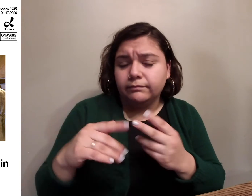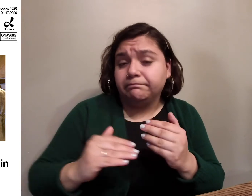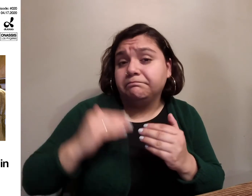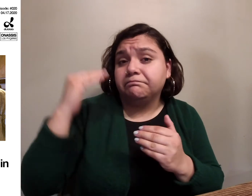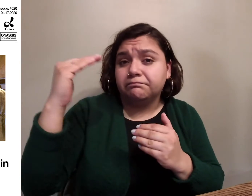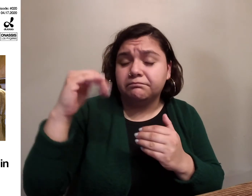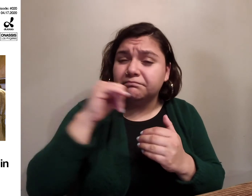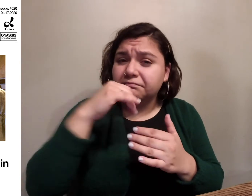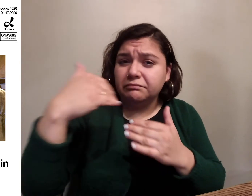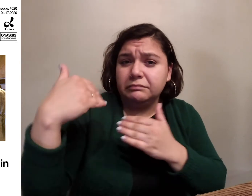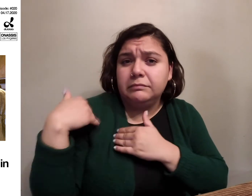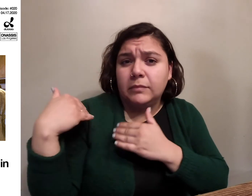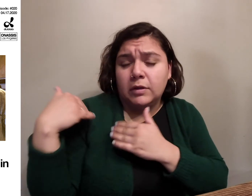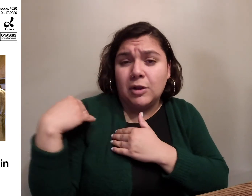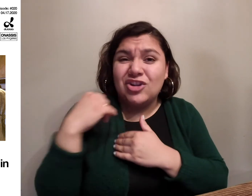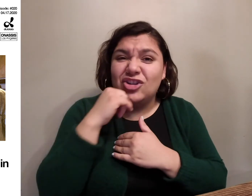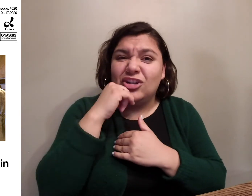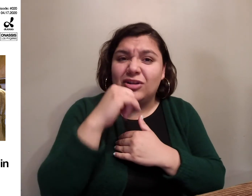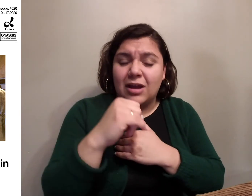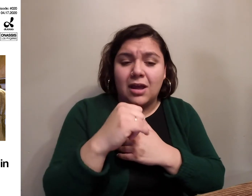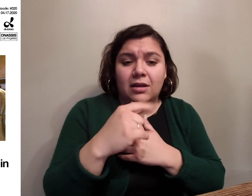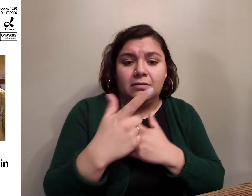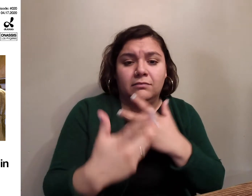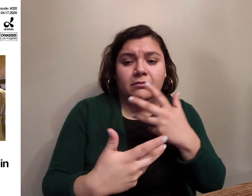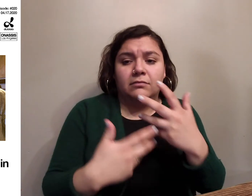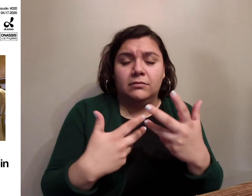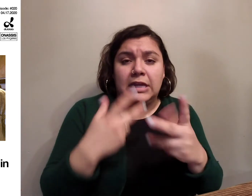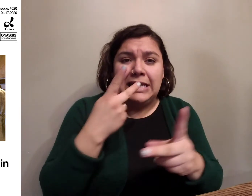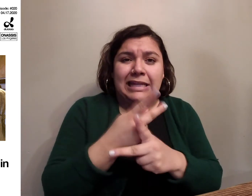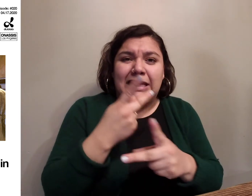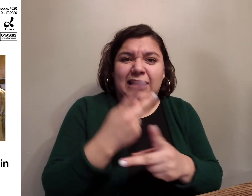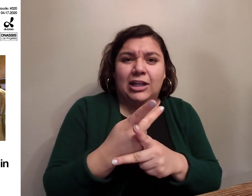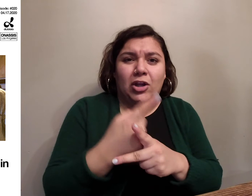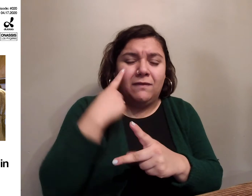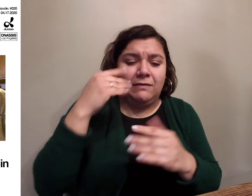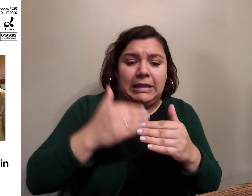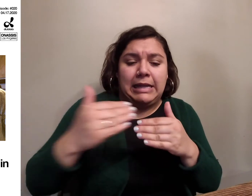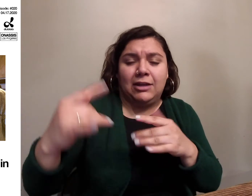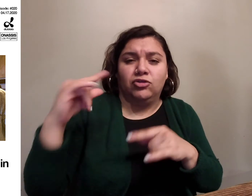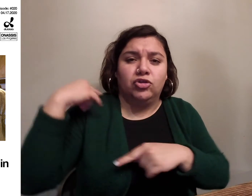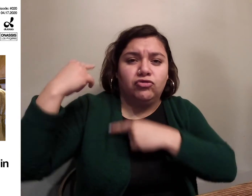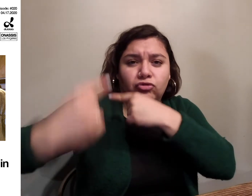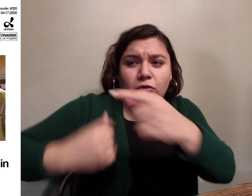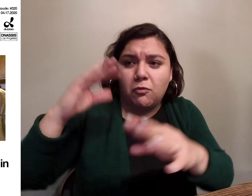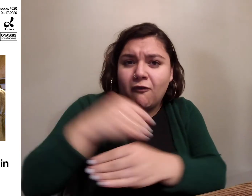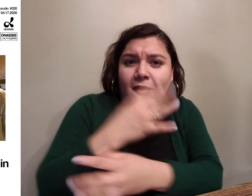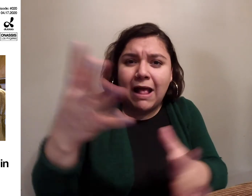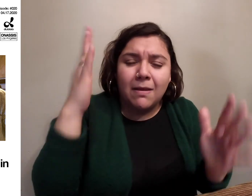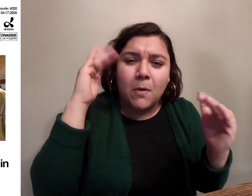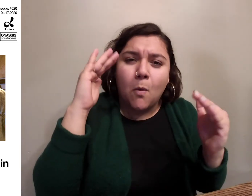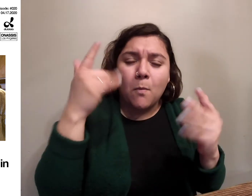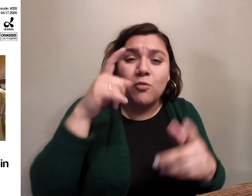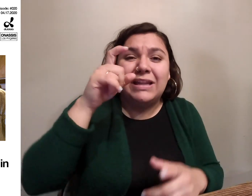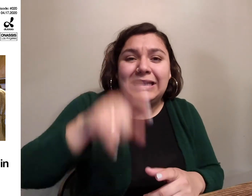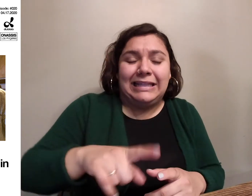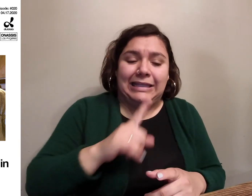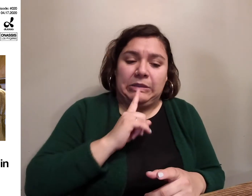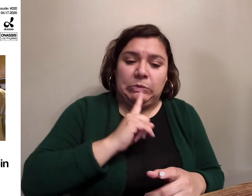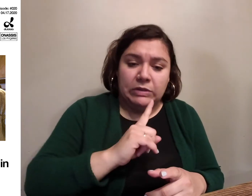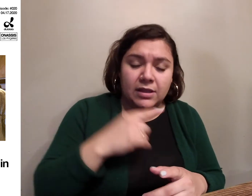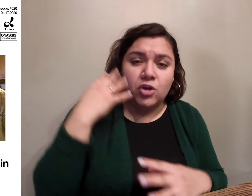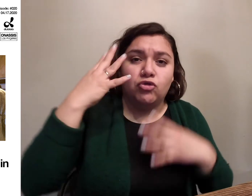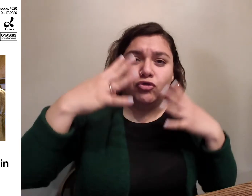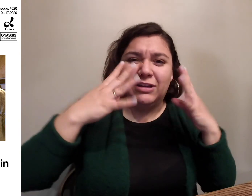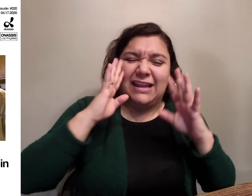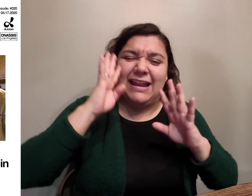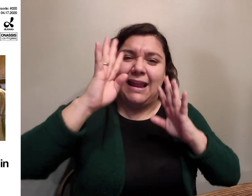not give the next generation a sense of hope. So we need a truly created sense and a collective